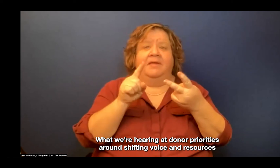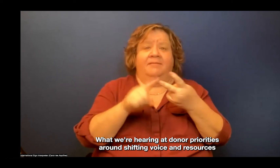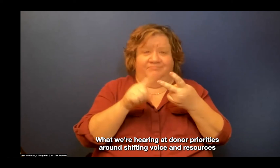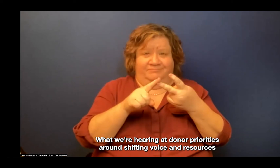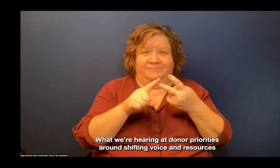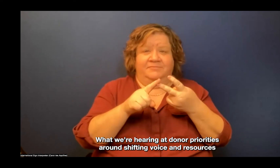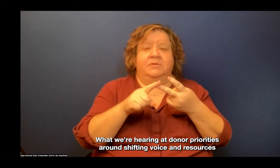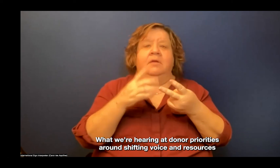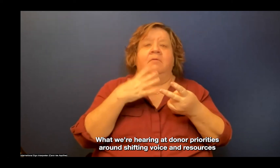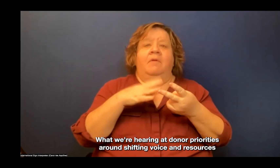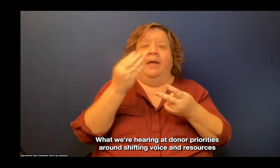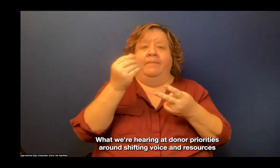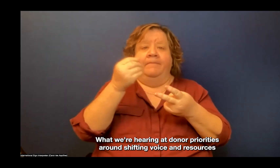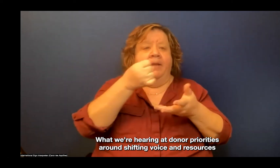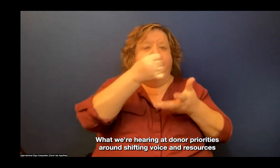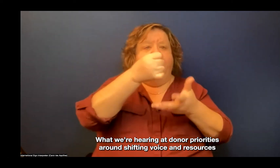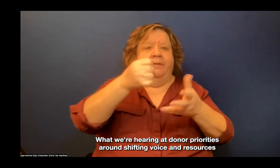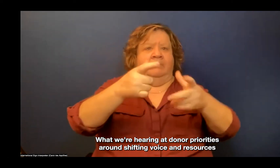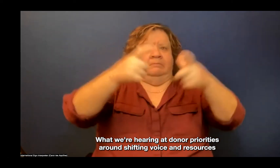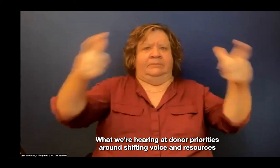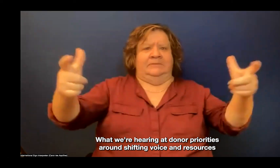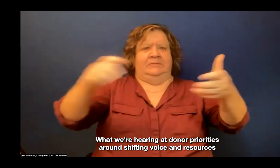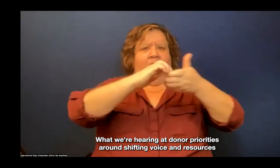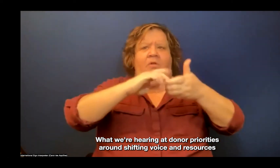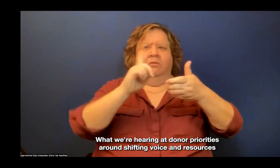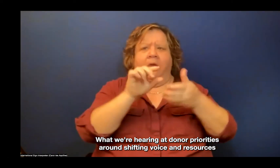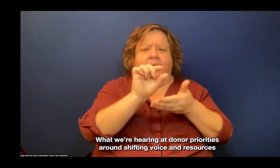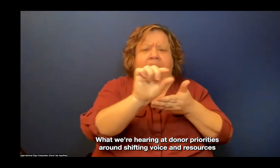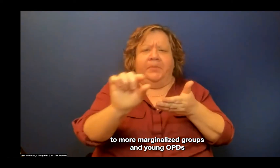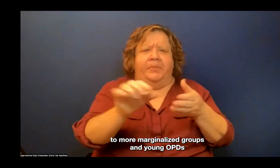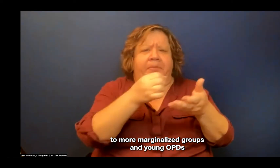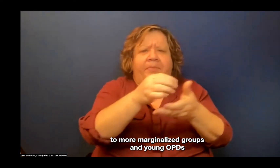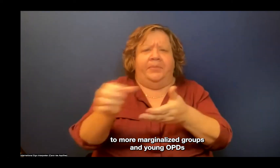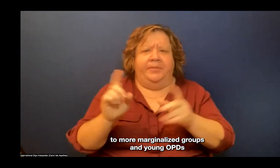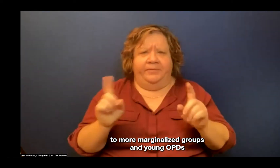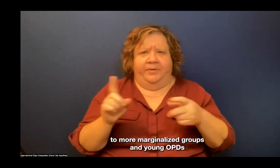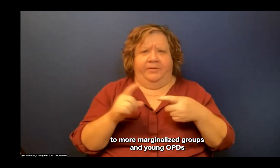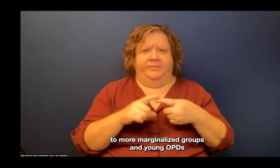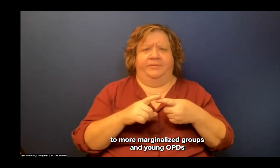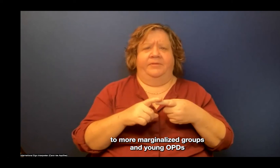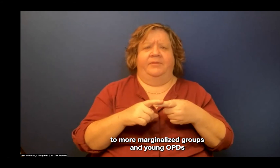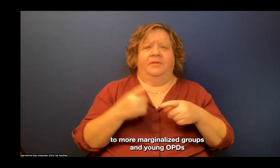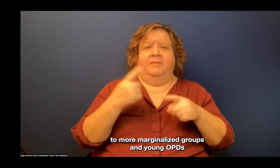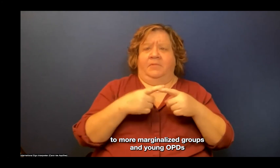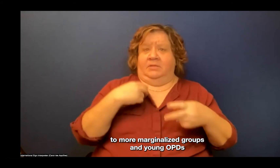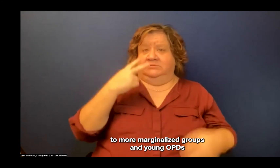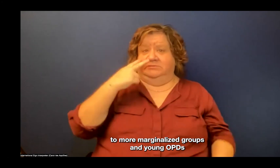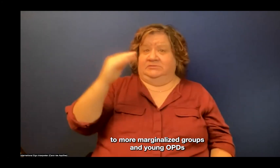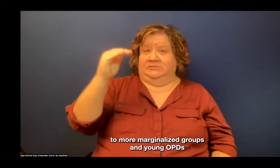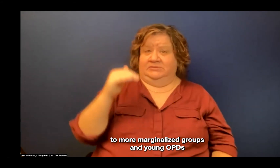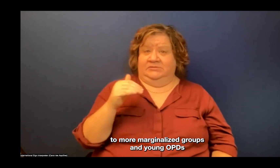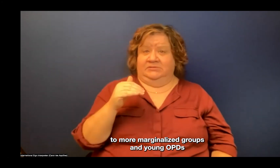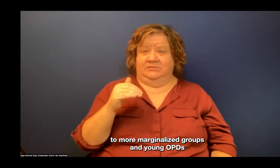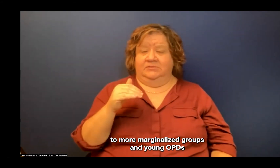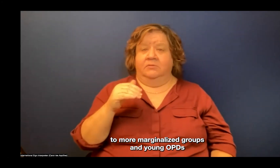we're hearing are donor priorities around shifting voice and resources to more marginalised groups